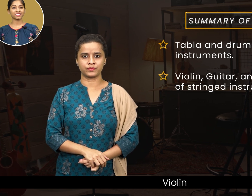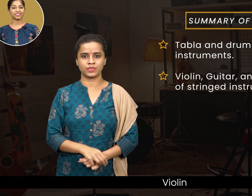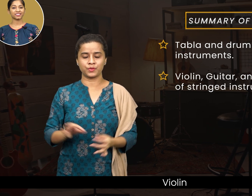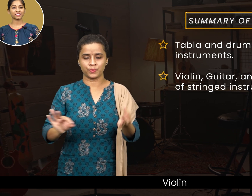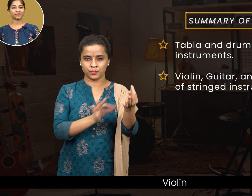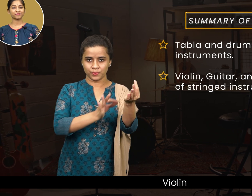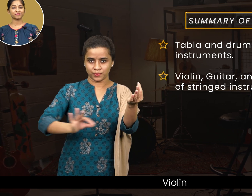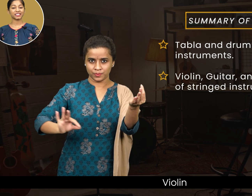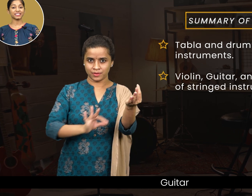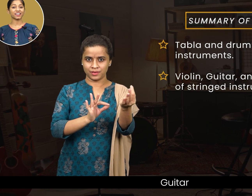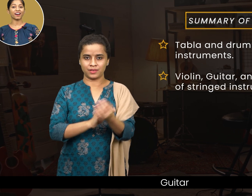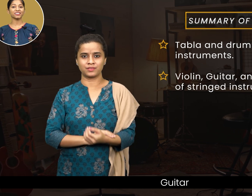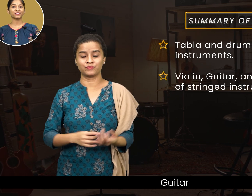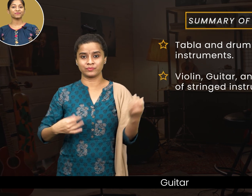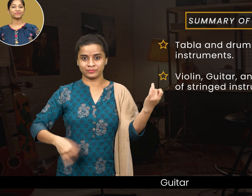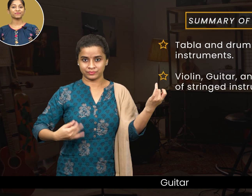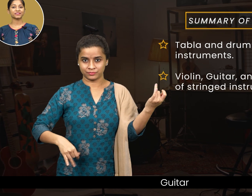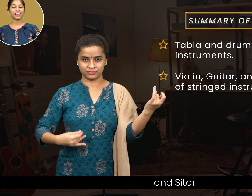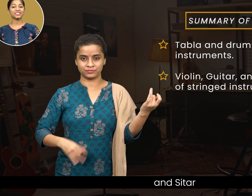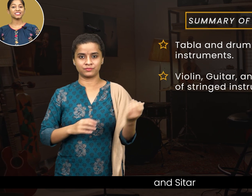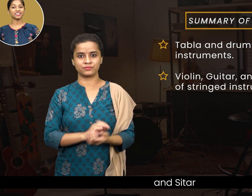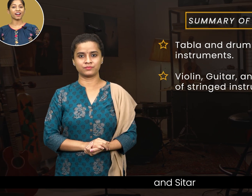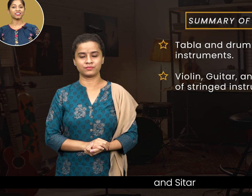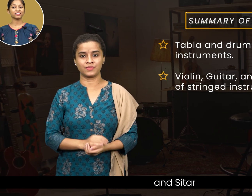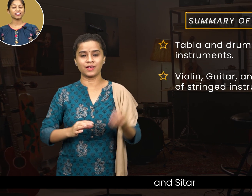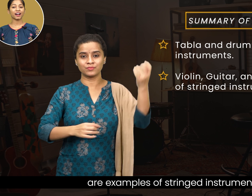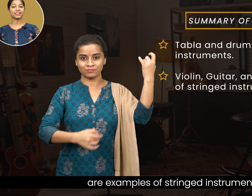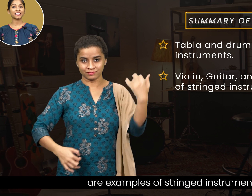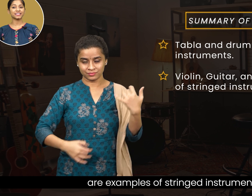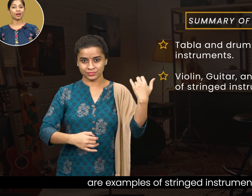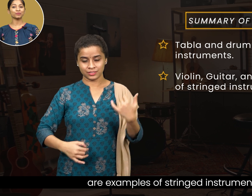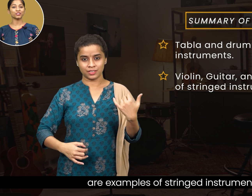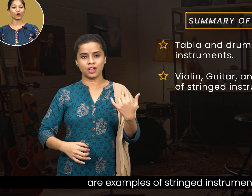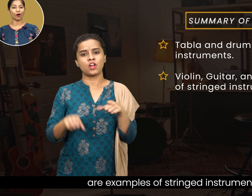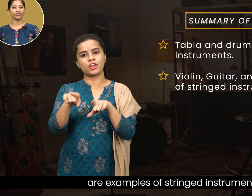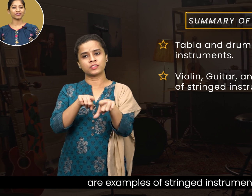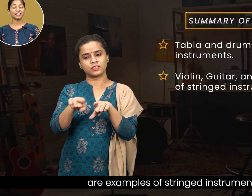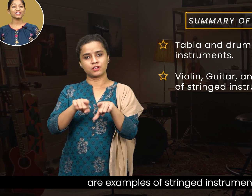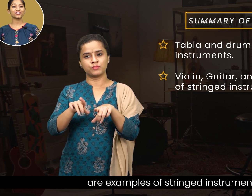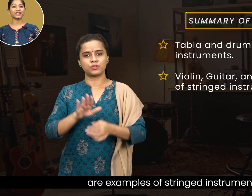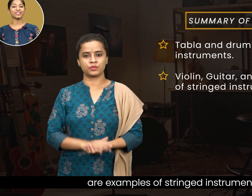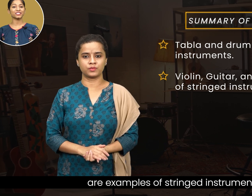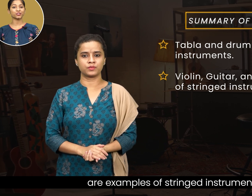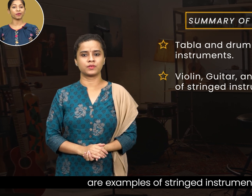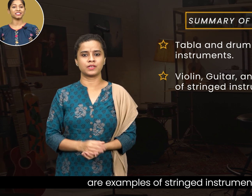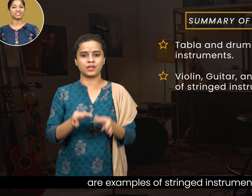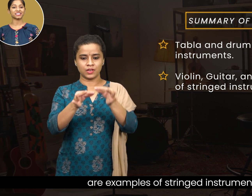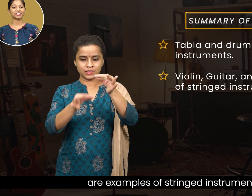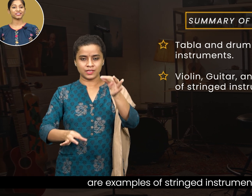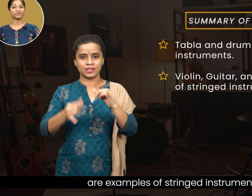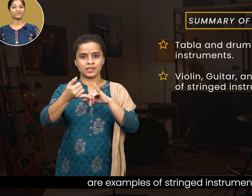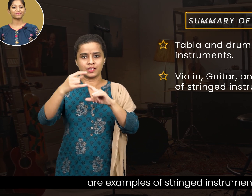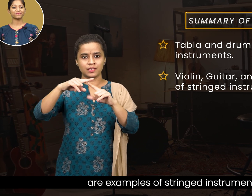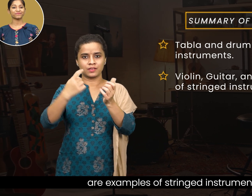Violin, guitar, and sitar are examples of stringed